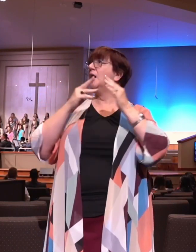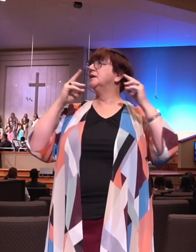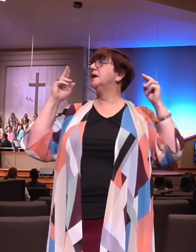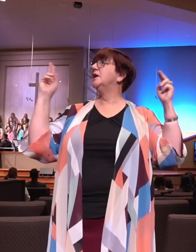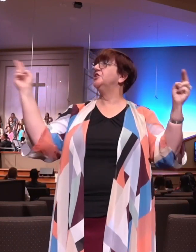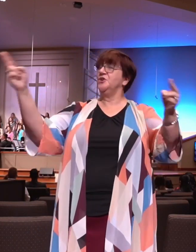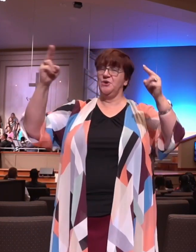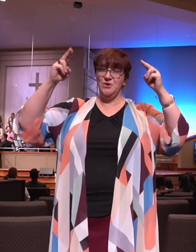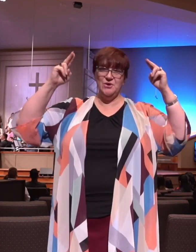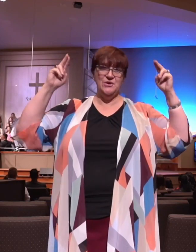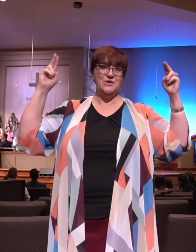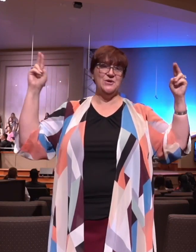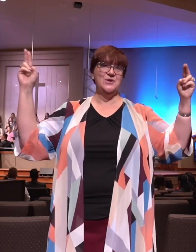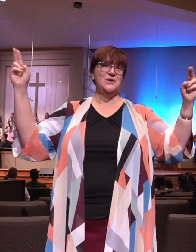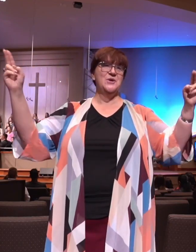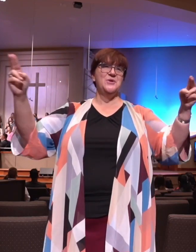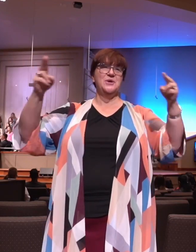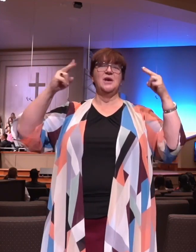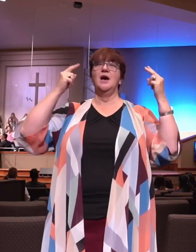Hallelujah!